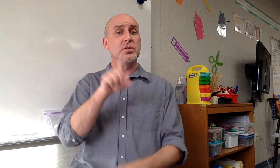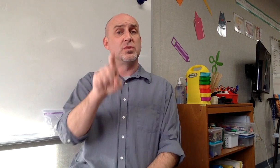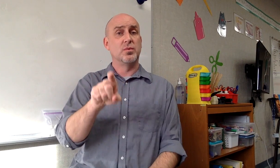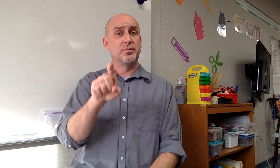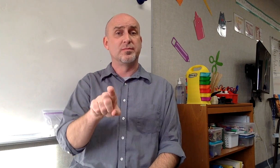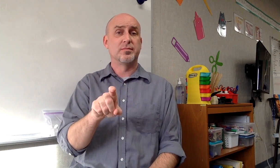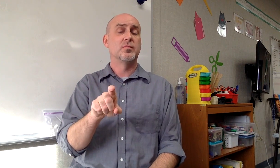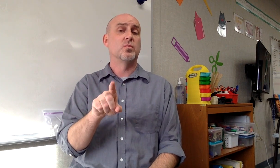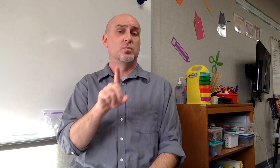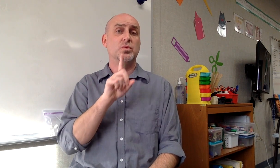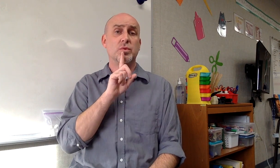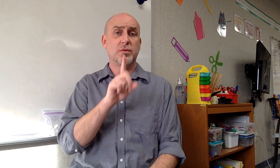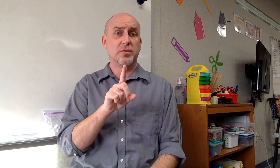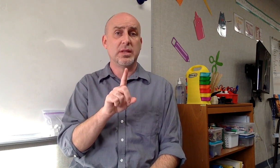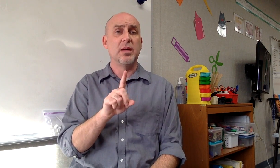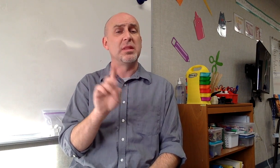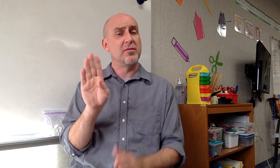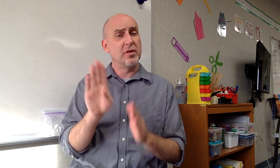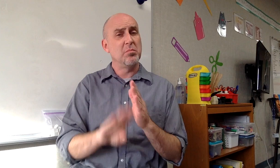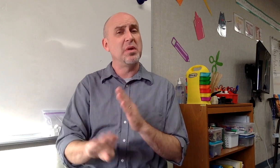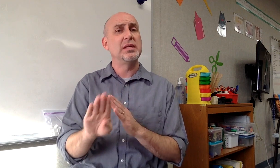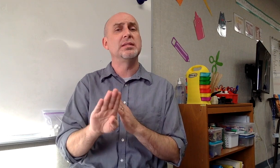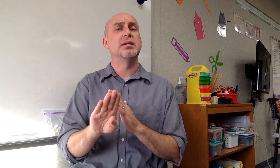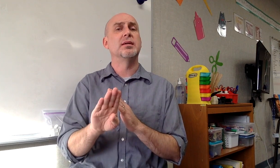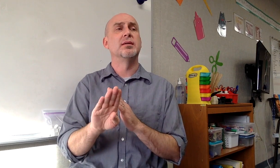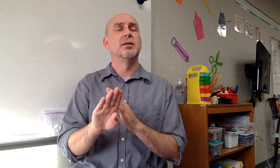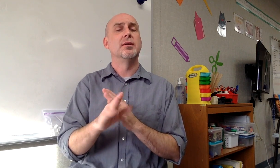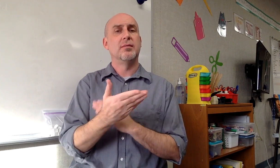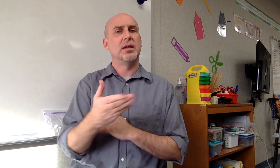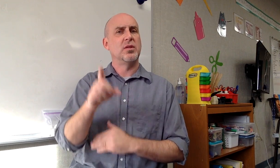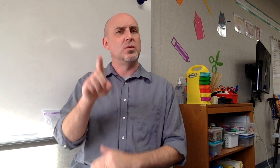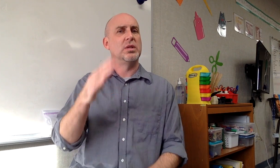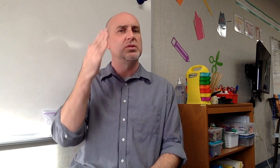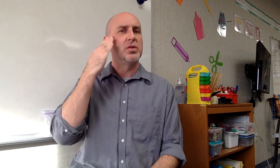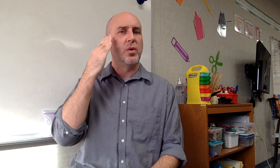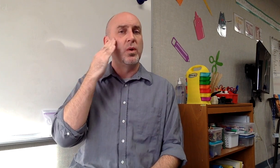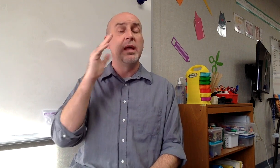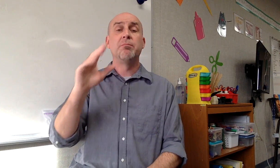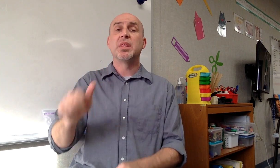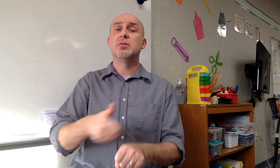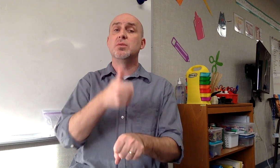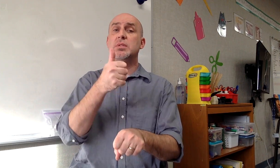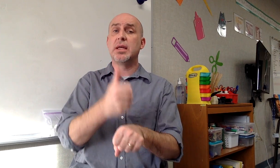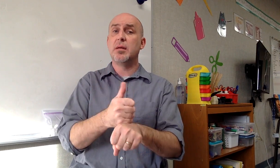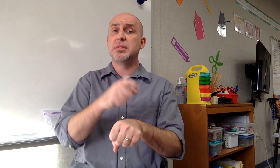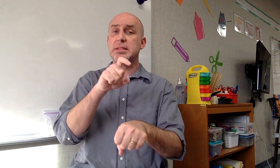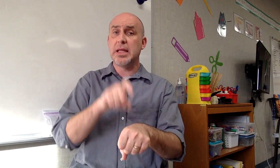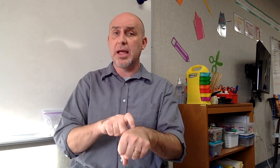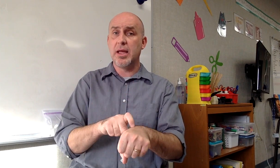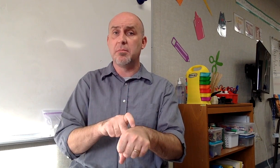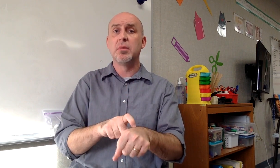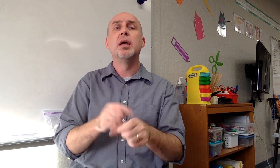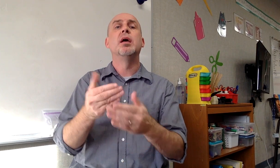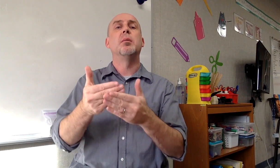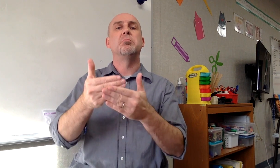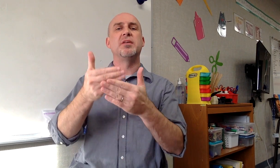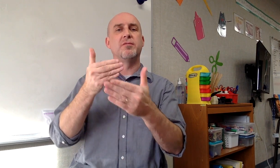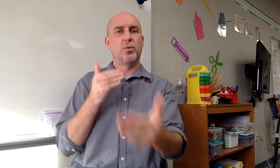do, truthfully, the very basic thing that you need to know is you set up the time before